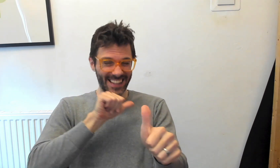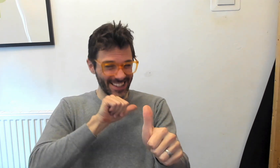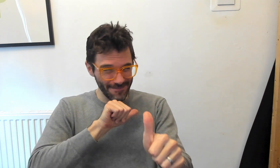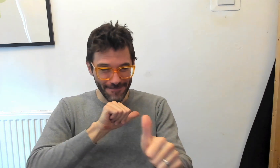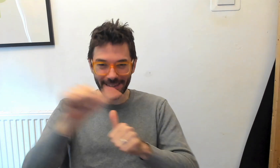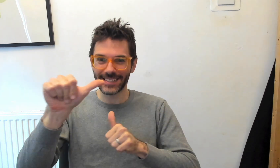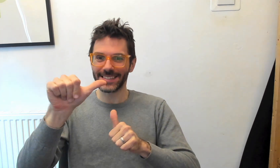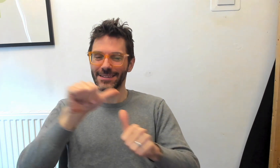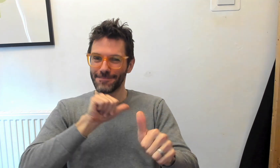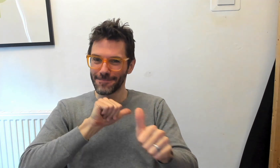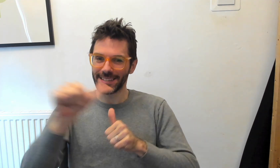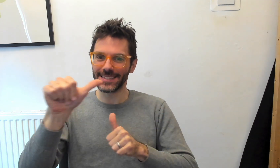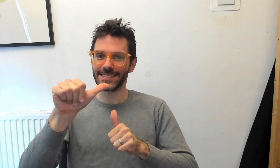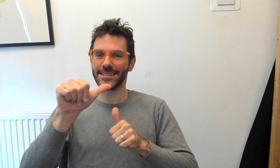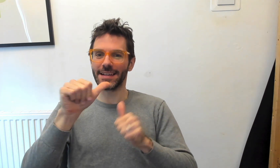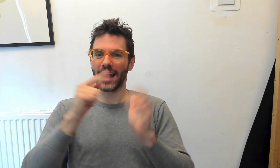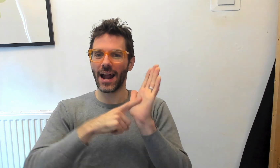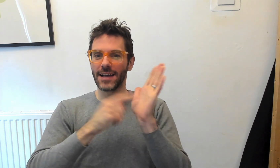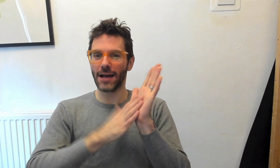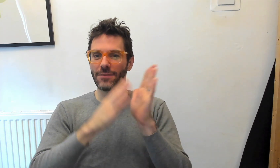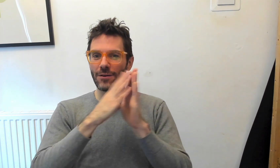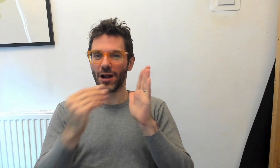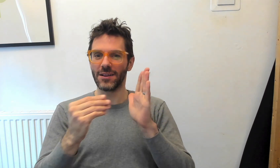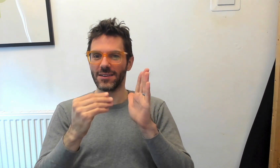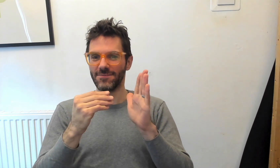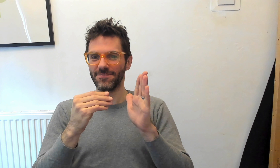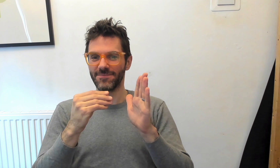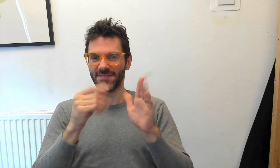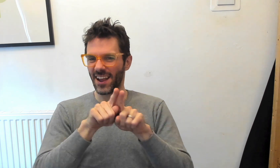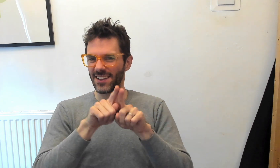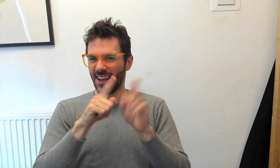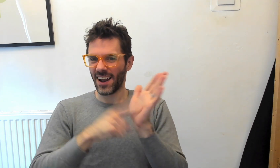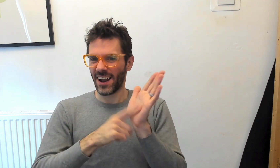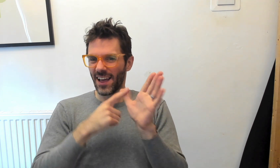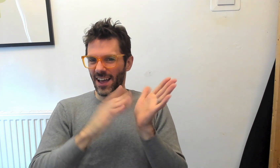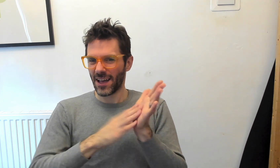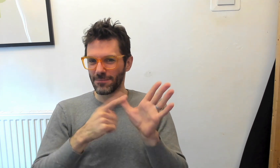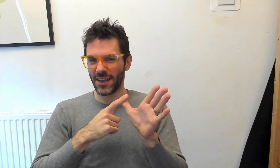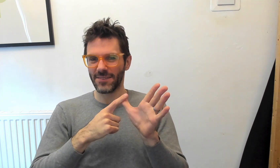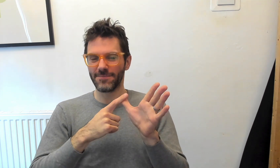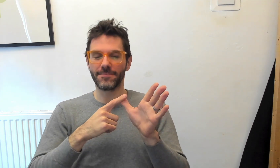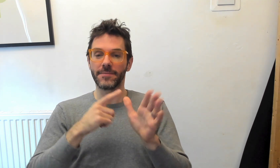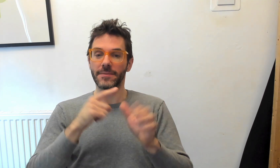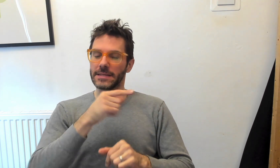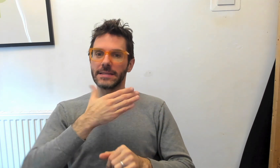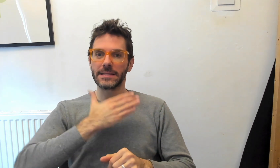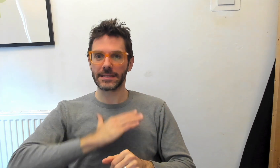because the best LLM model, for example Llama, needs a